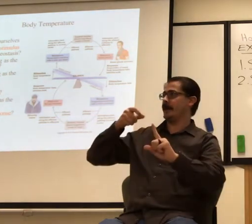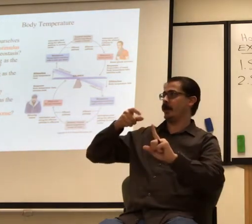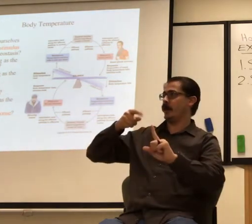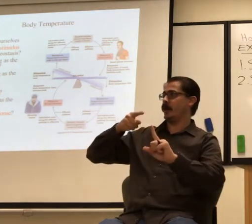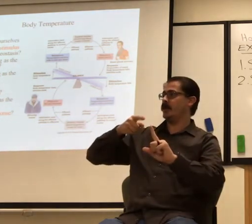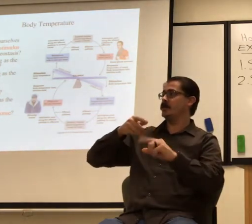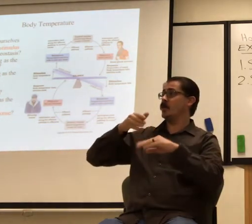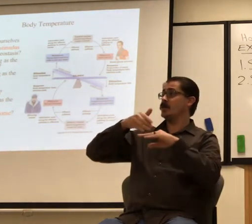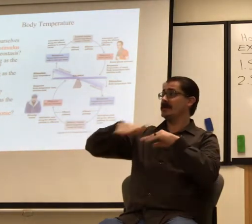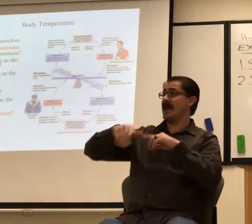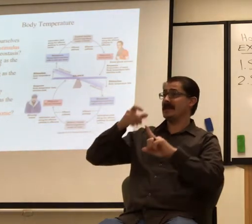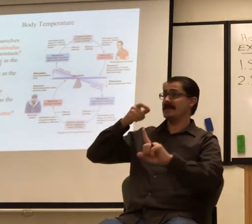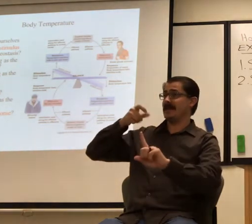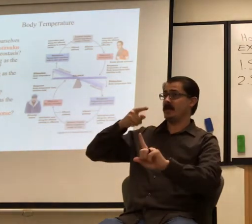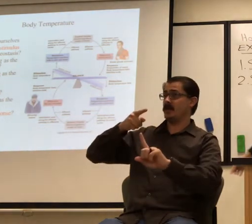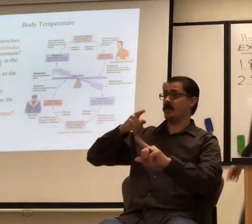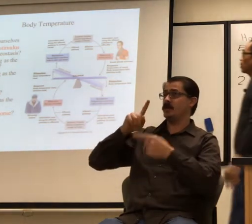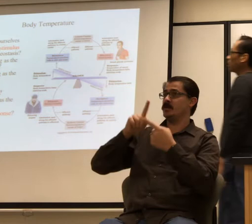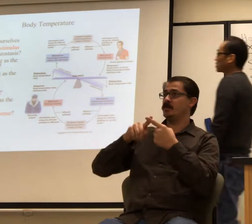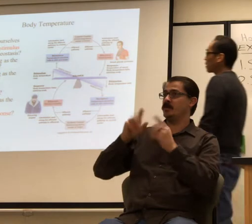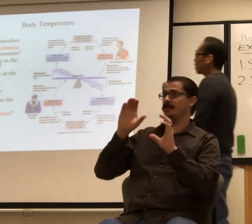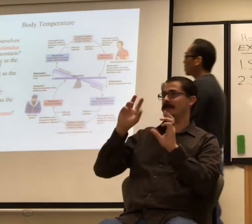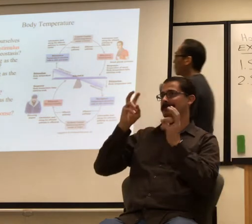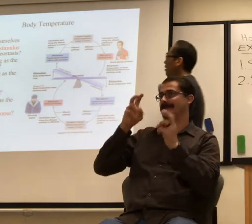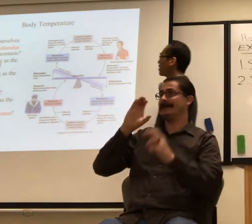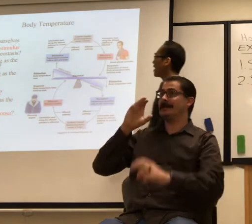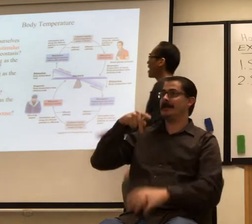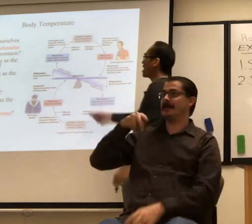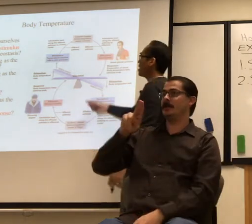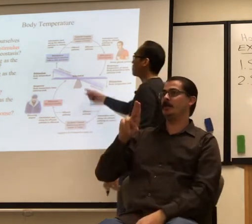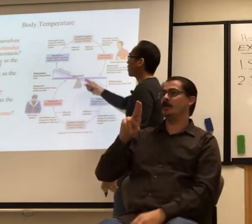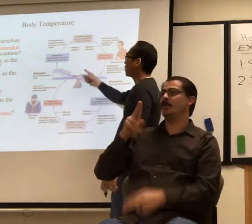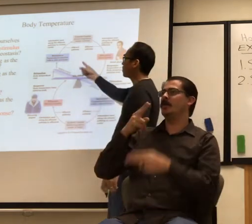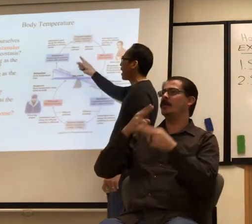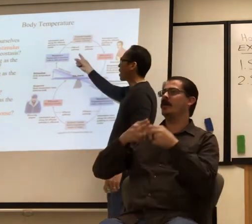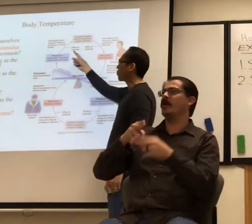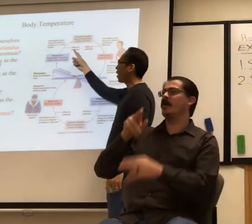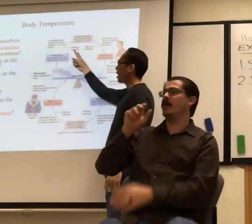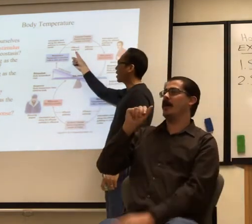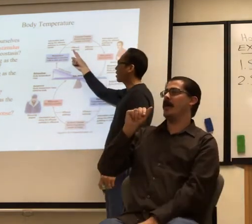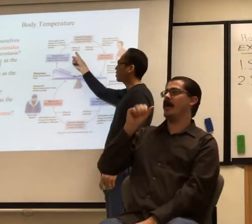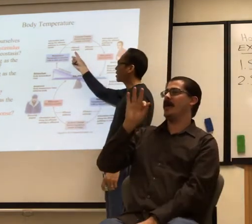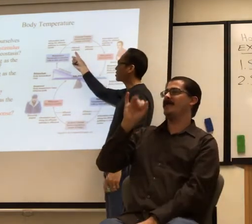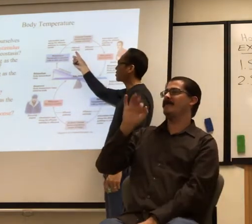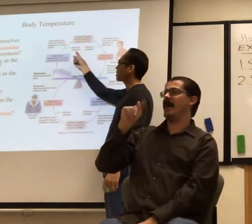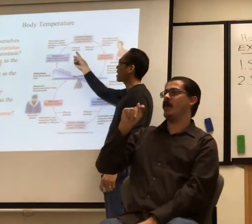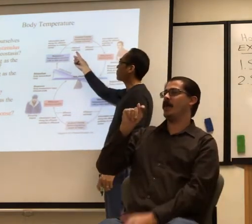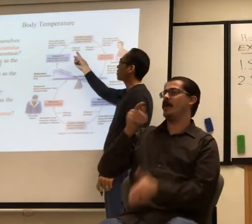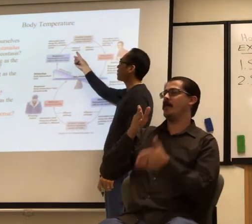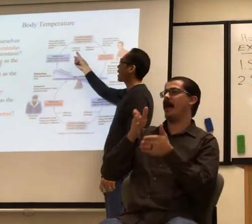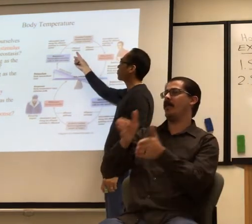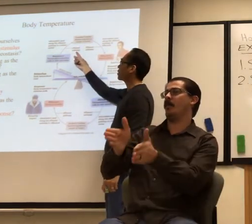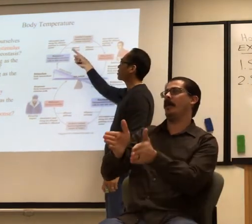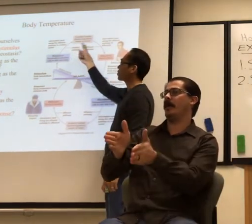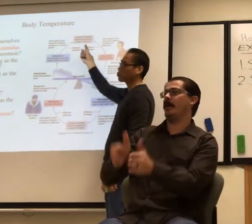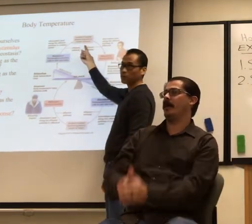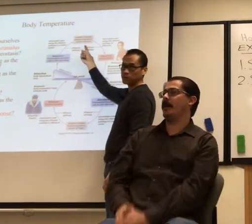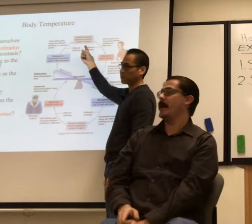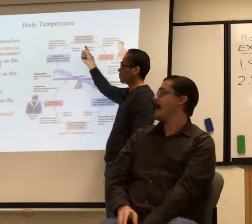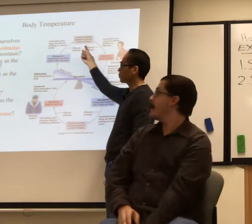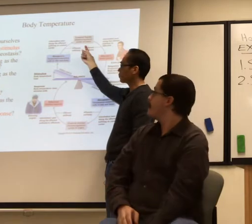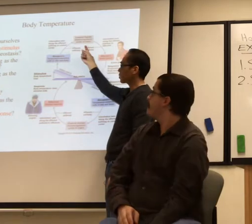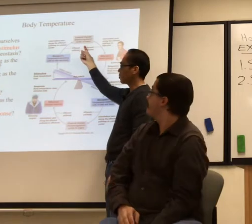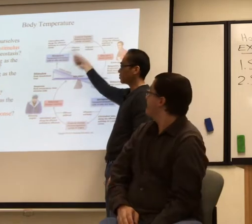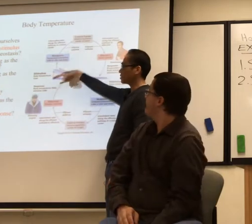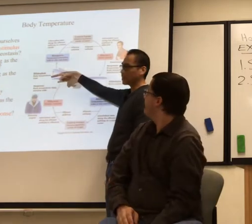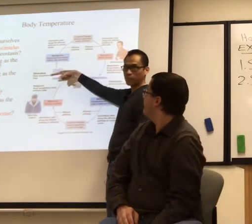send the signal to the CPU, it's called the afferent pathway. Okay, so there's an afferent pathway to the control